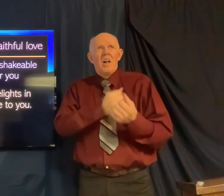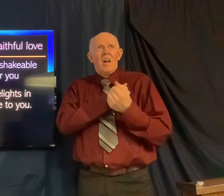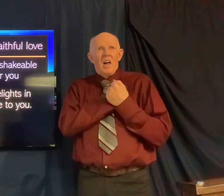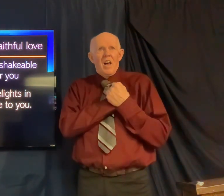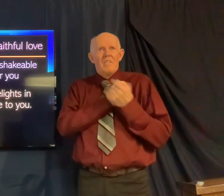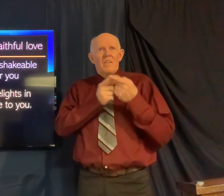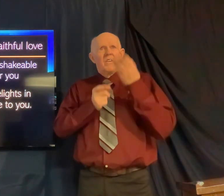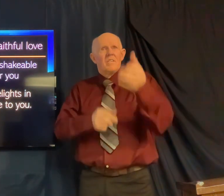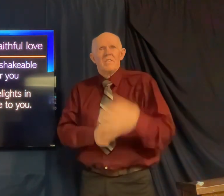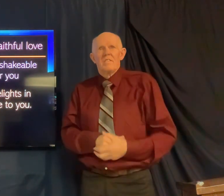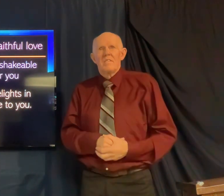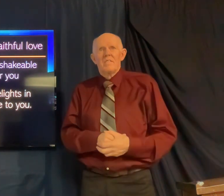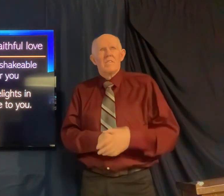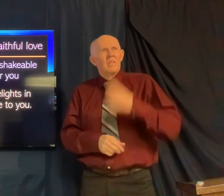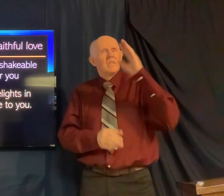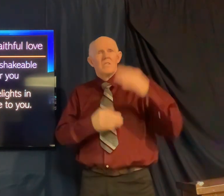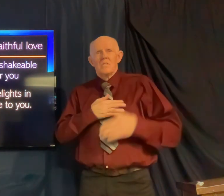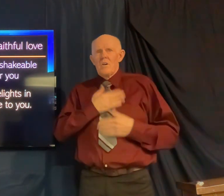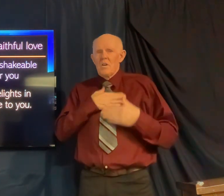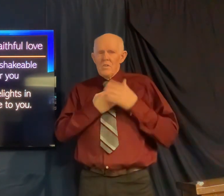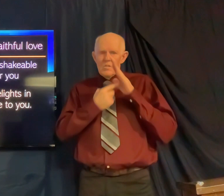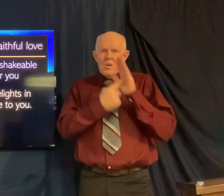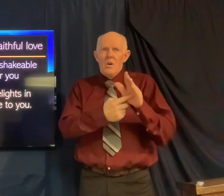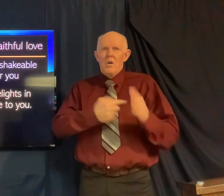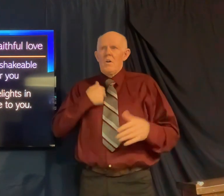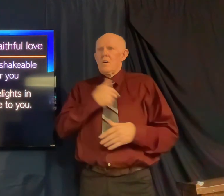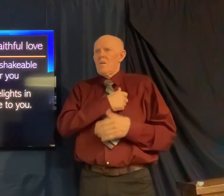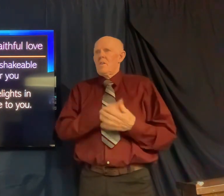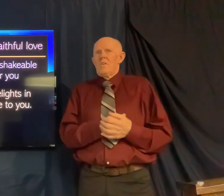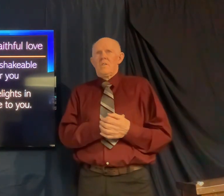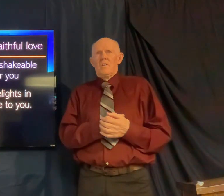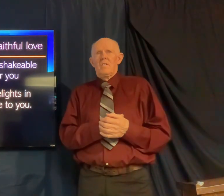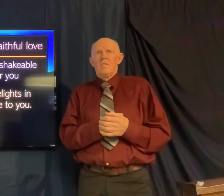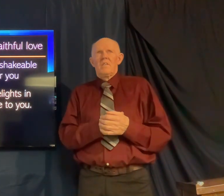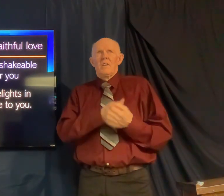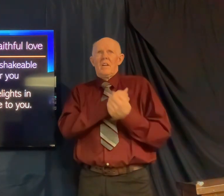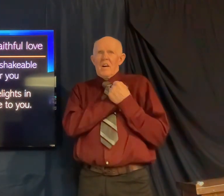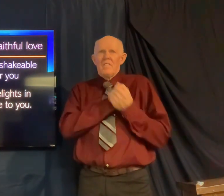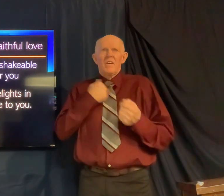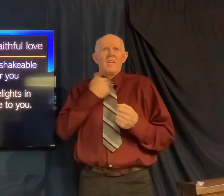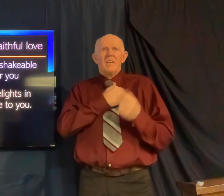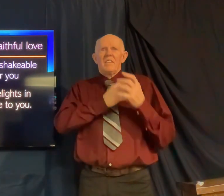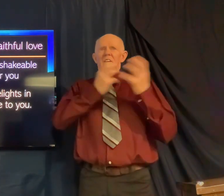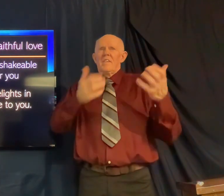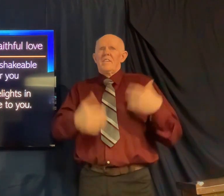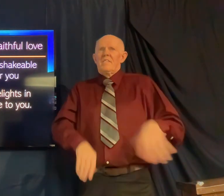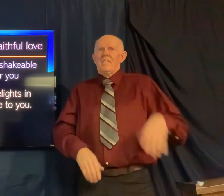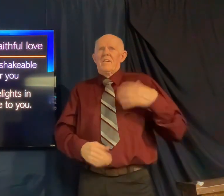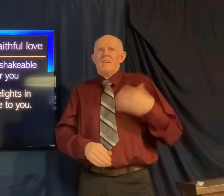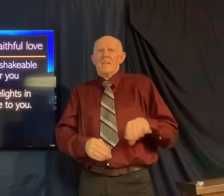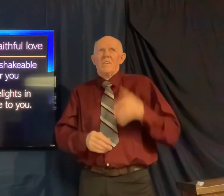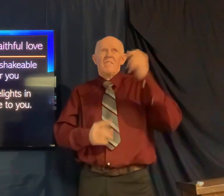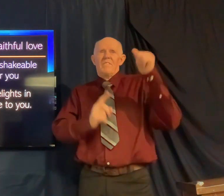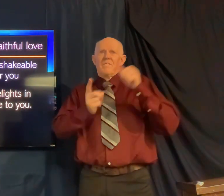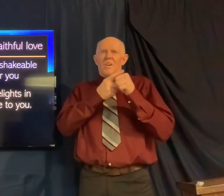unfailing love to you. He delights in us. He loves us so much.